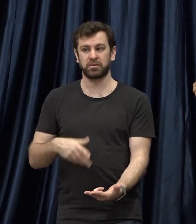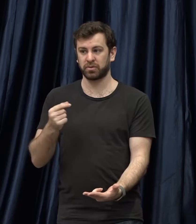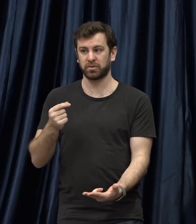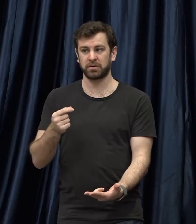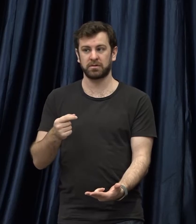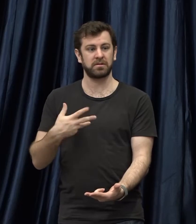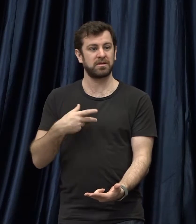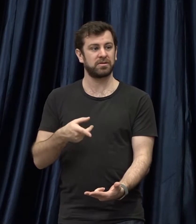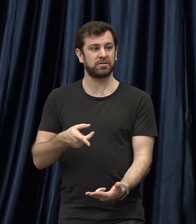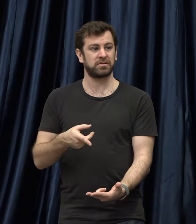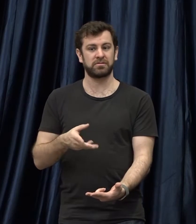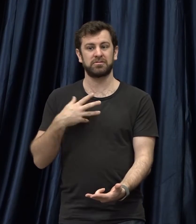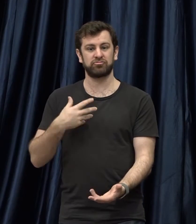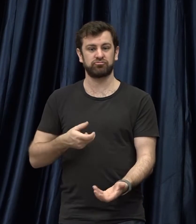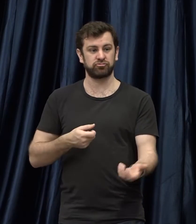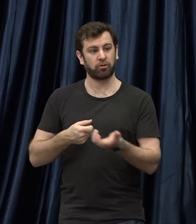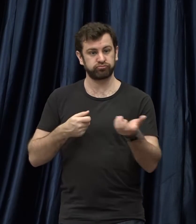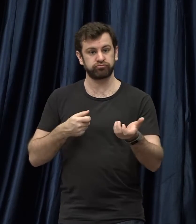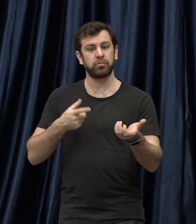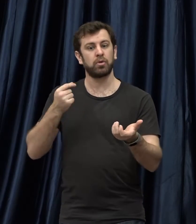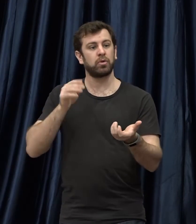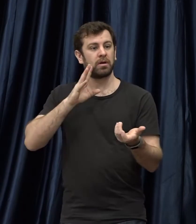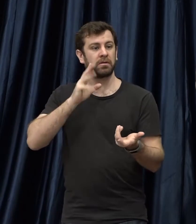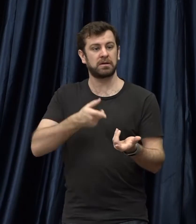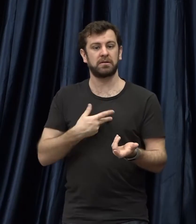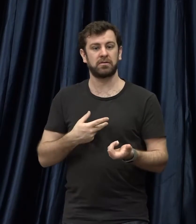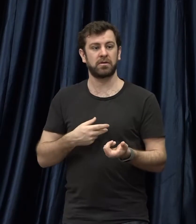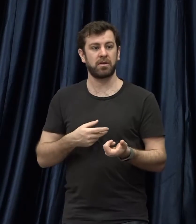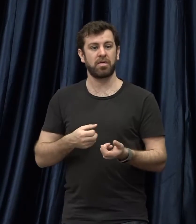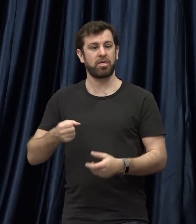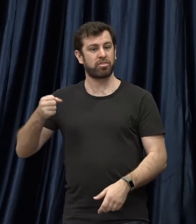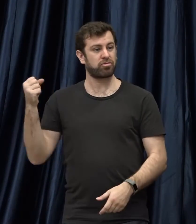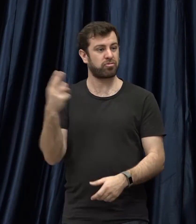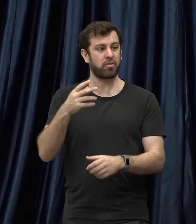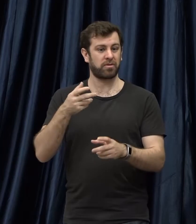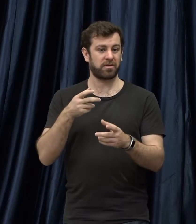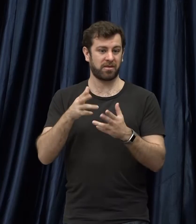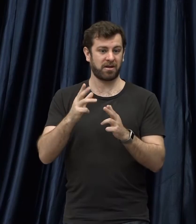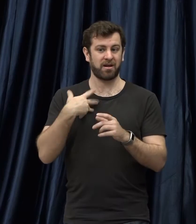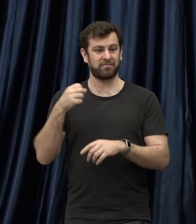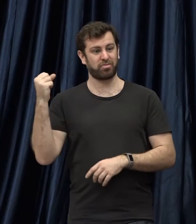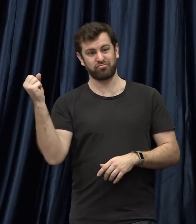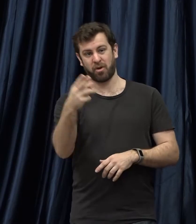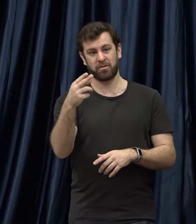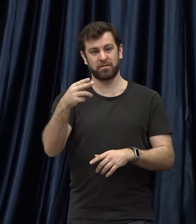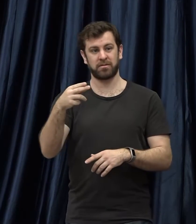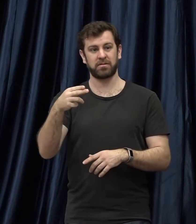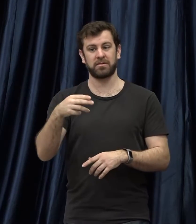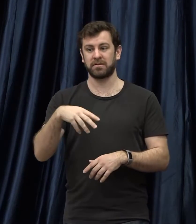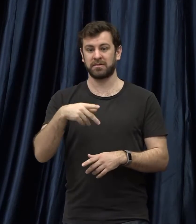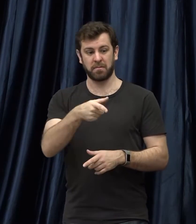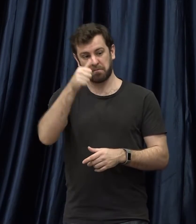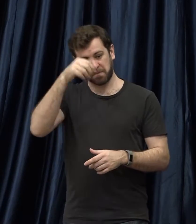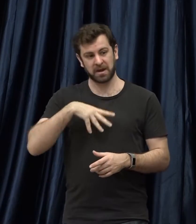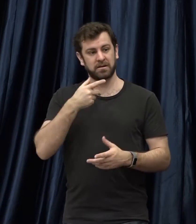took the empty shotgun, confronted the killer, threw it at him, and the killer who had